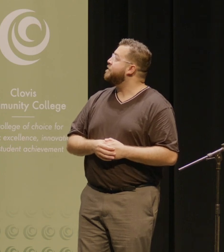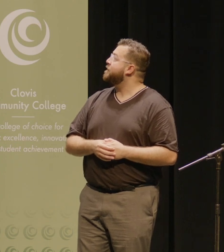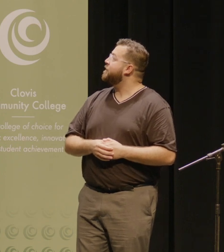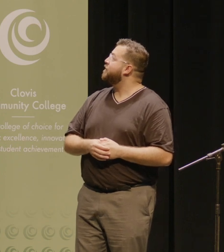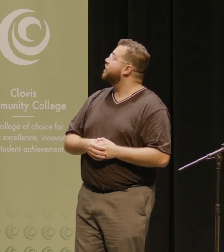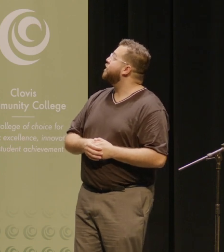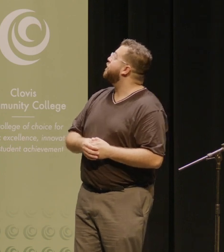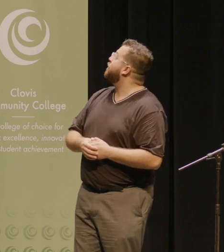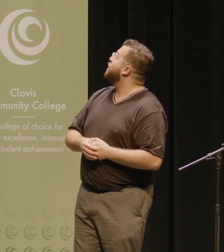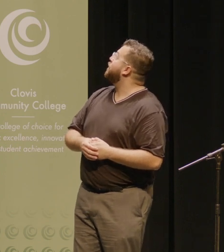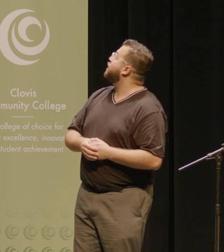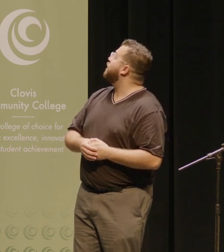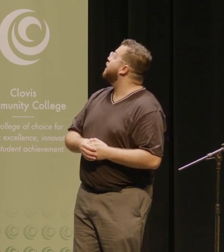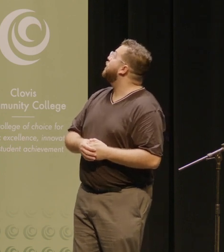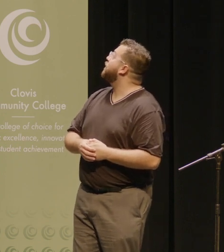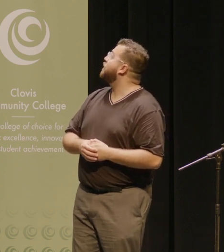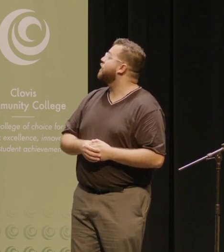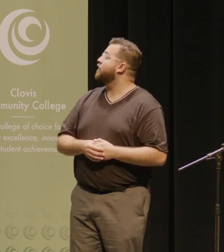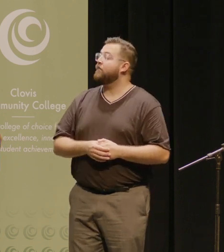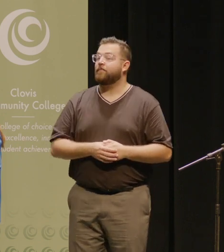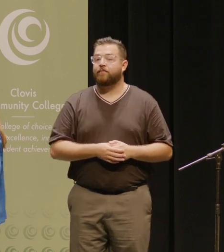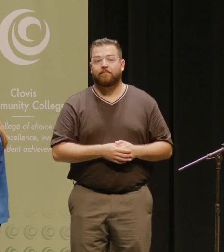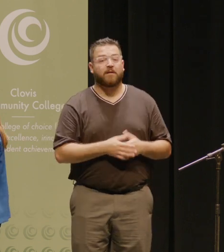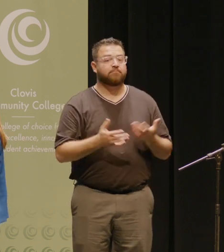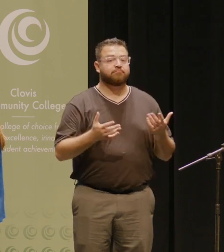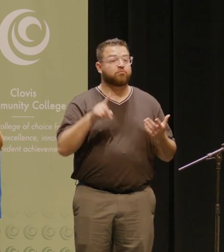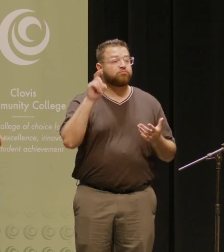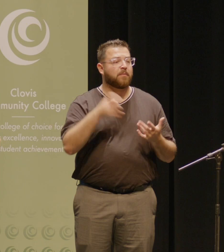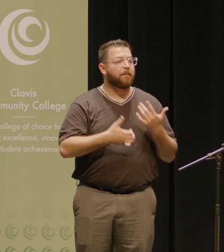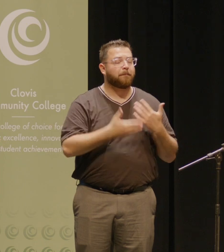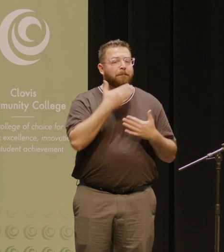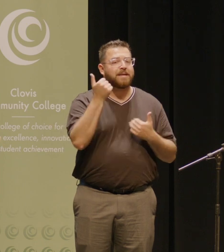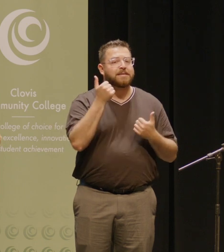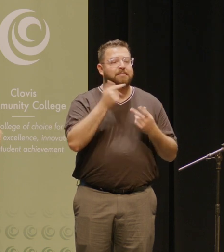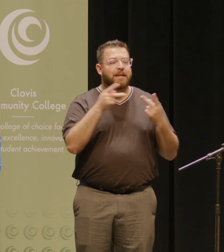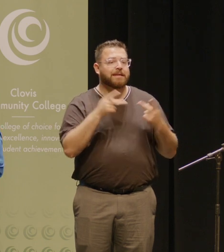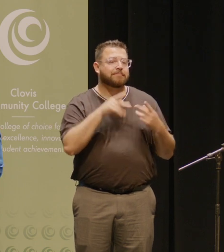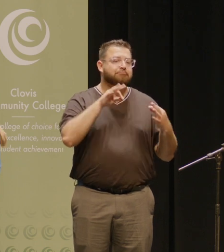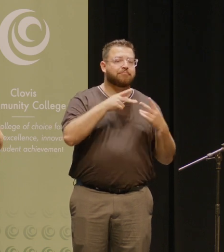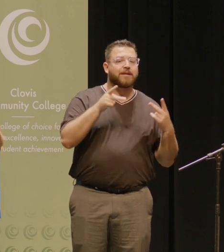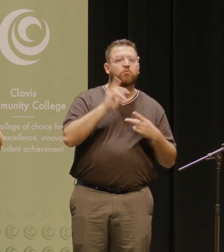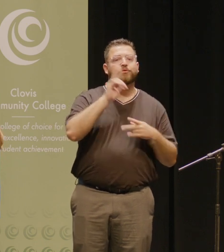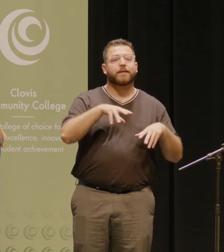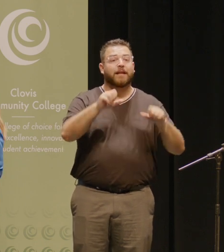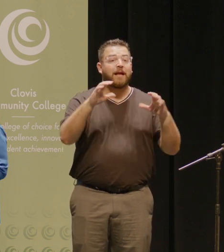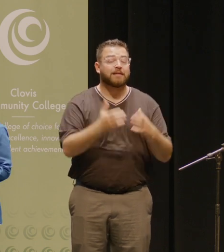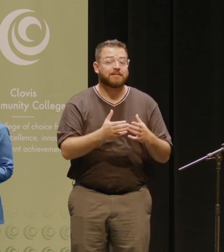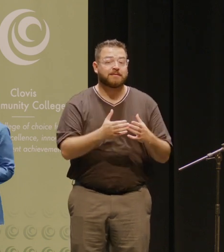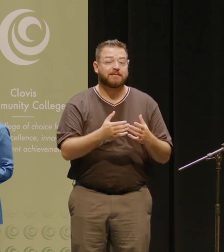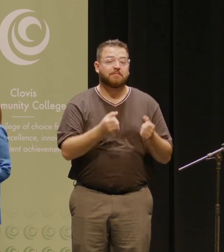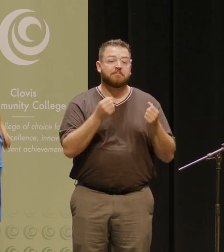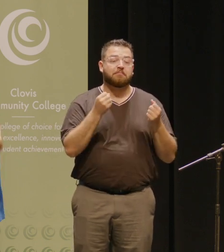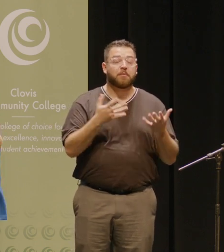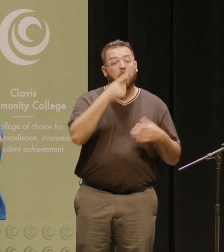Where will you be ideal location to take a class? Most of them don't mind doing it at